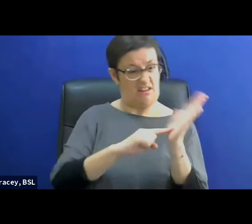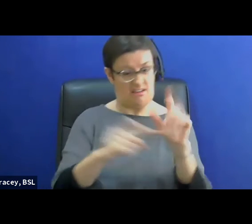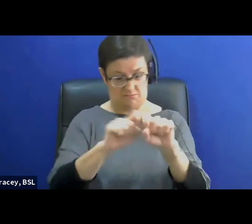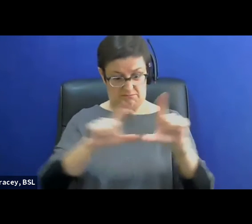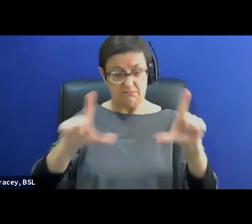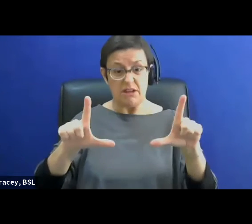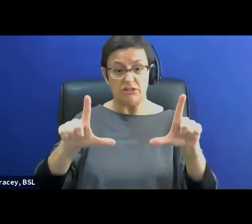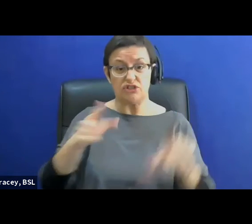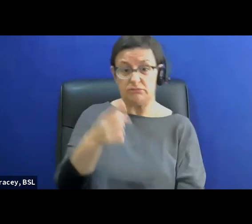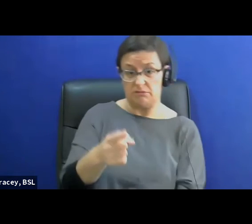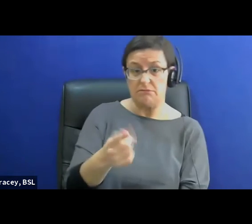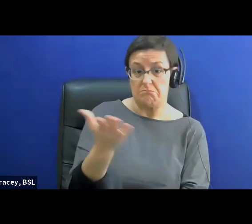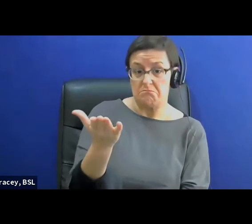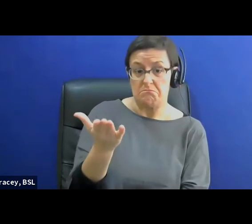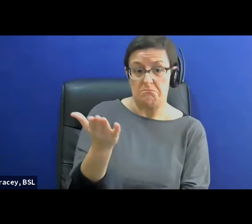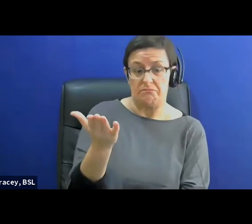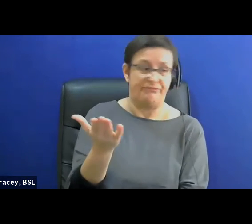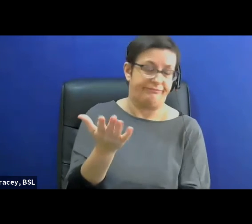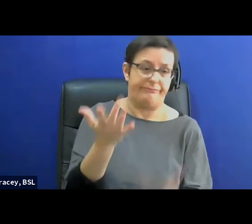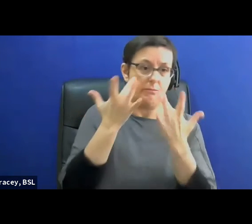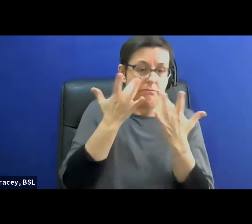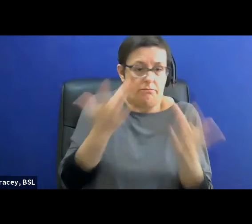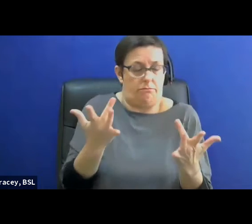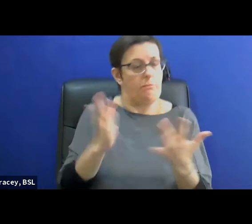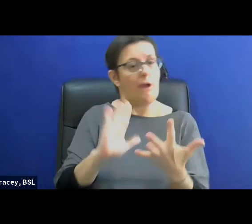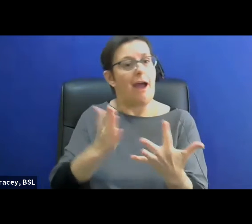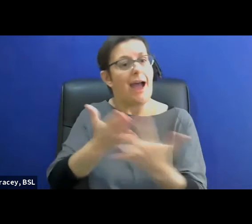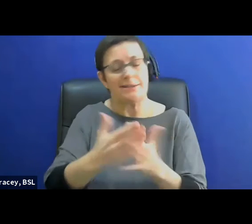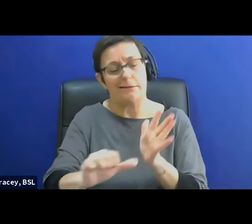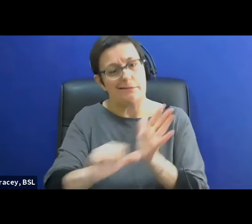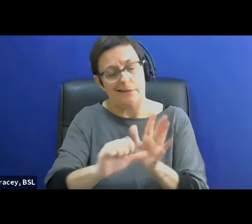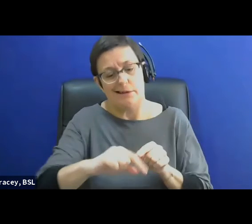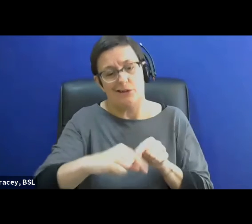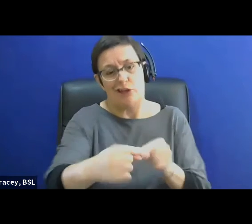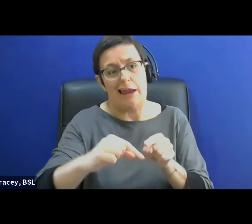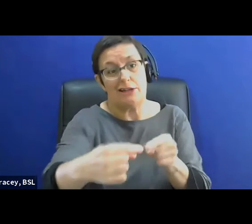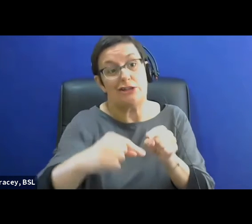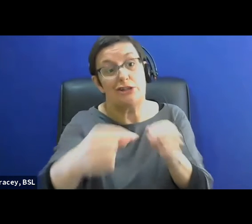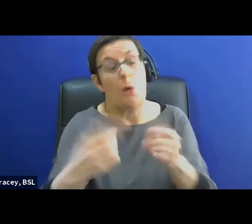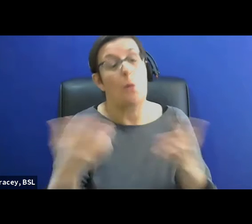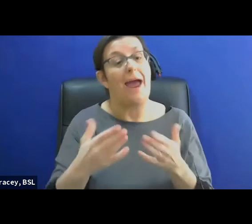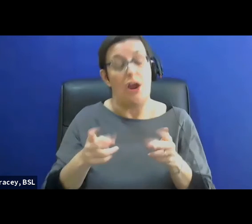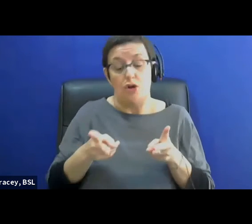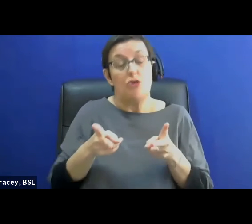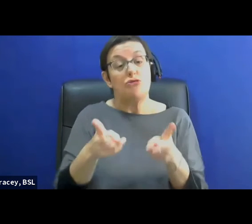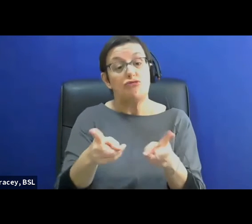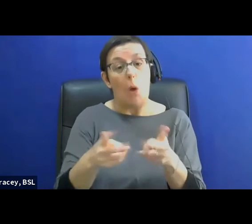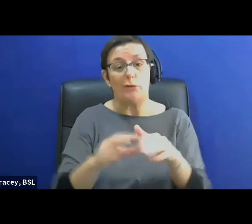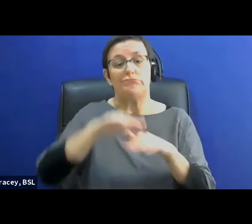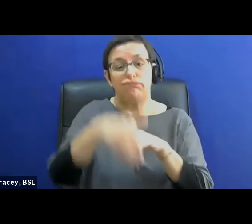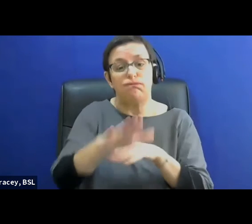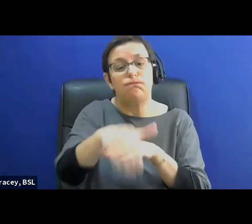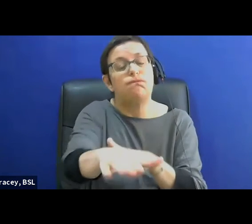there are obvious accessibility challenges in the road infrastructure in Mongolia. Next slide,